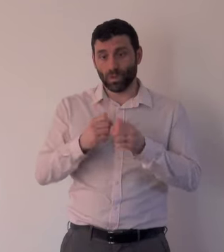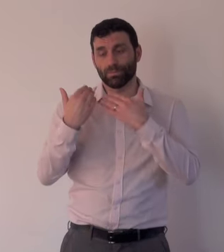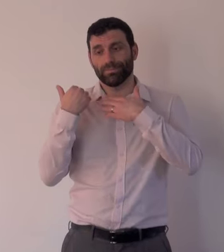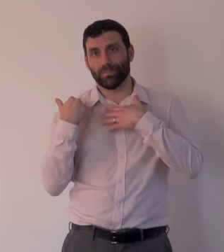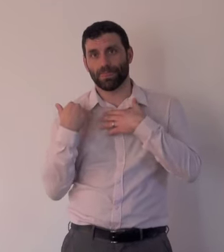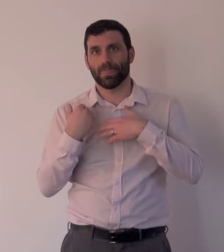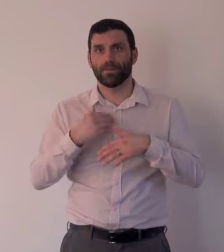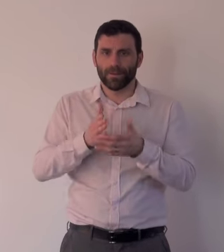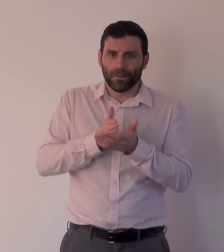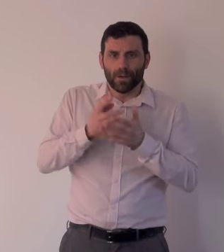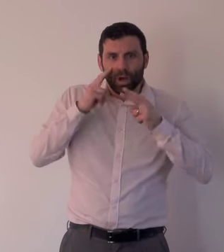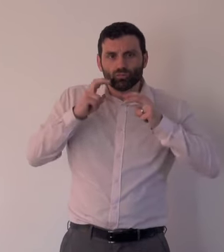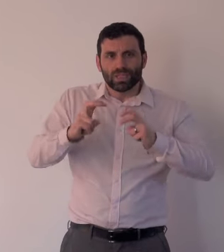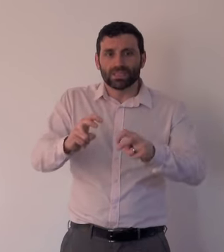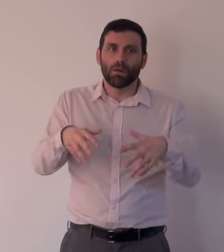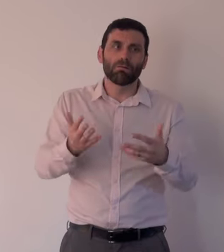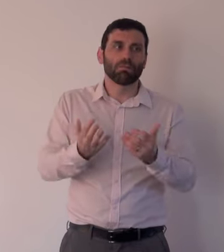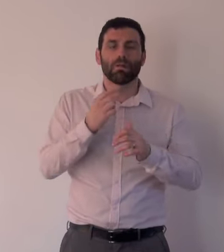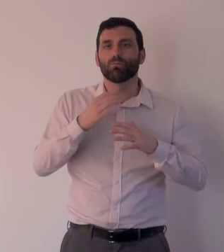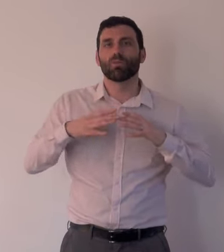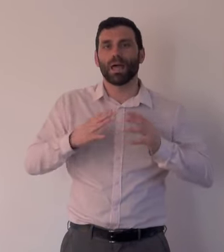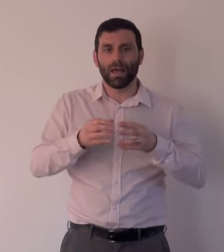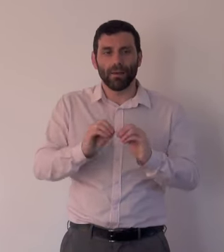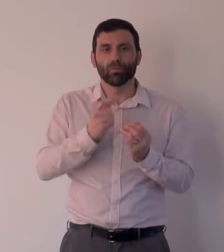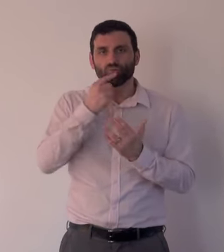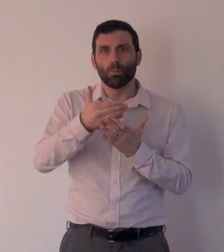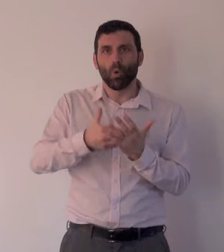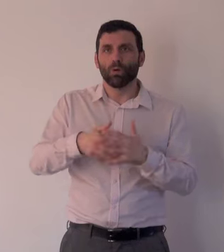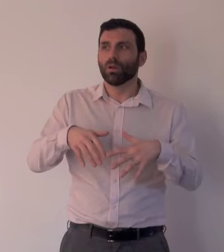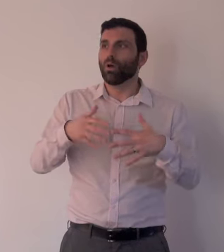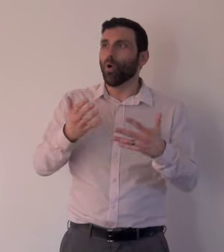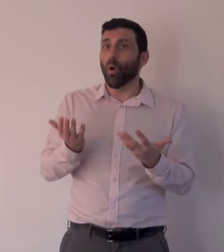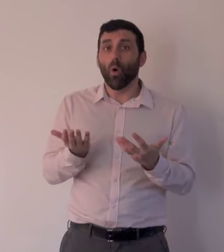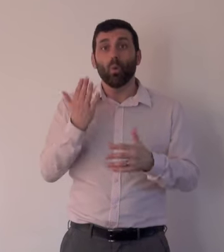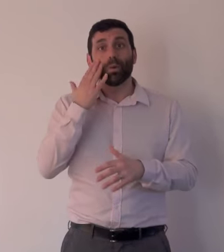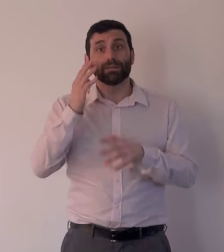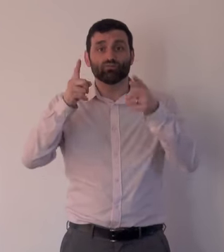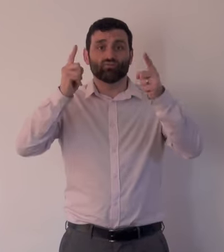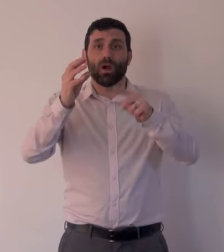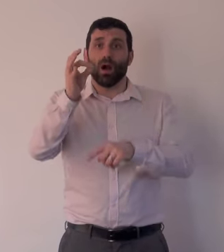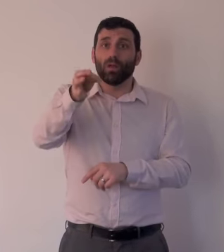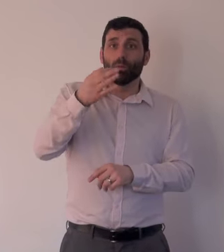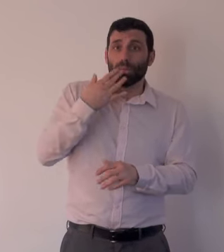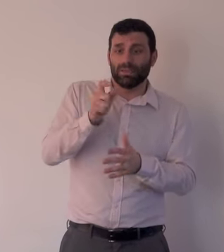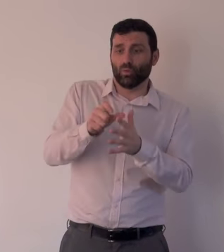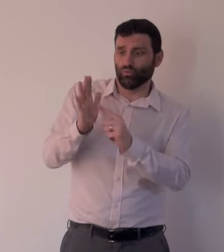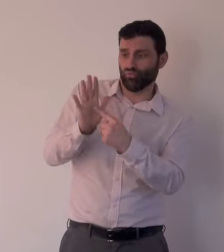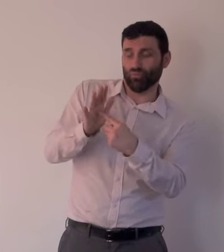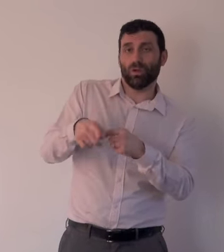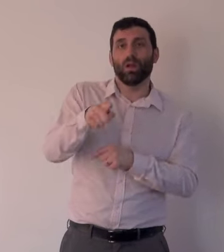You will need to be responsible for research and preparing reports, and also handling information requests